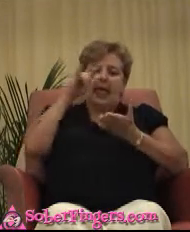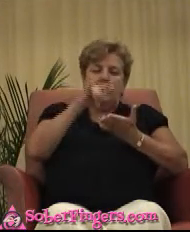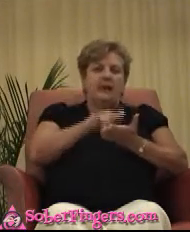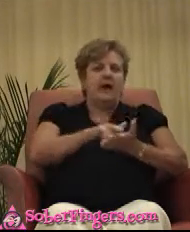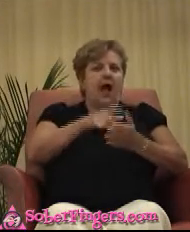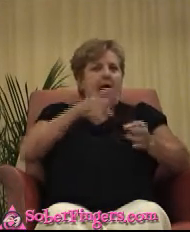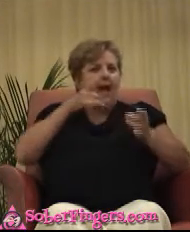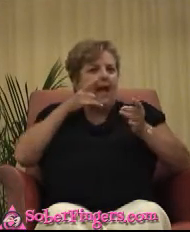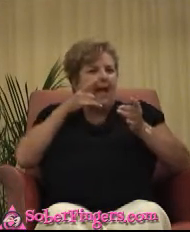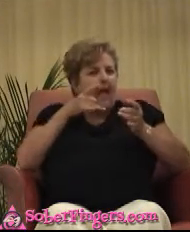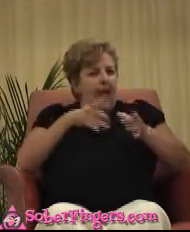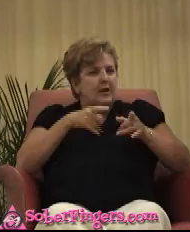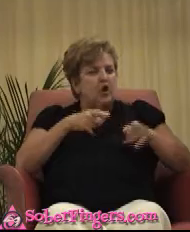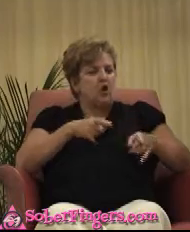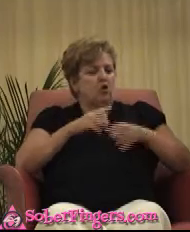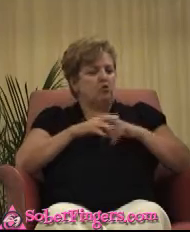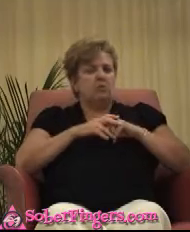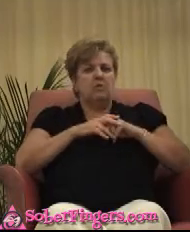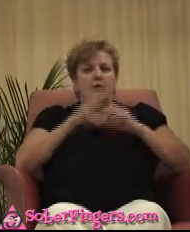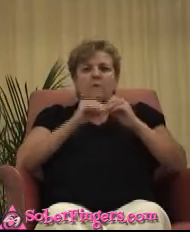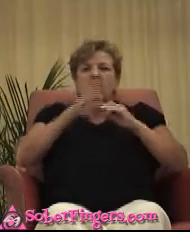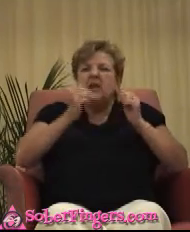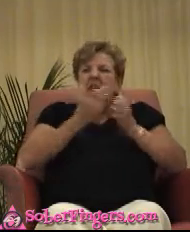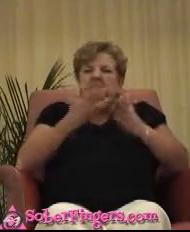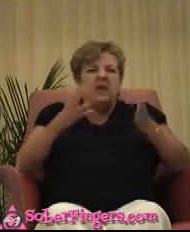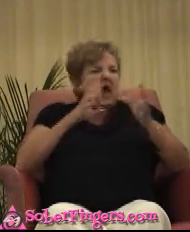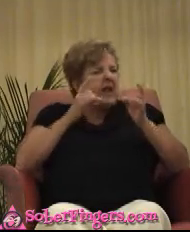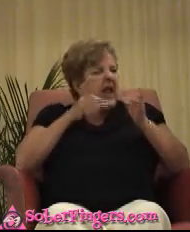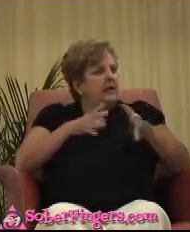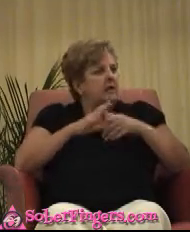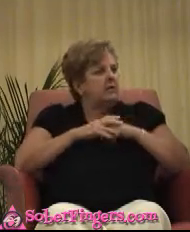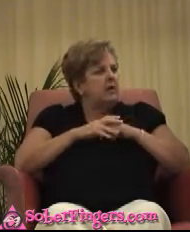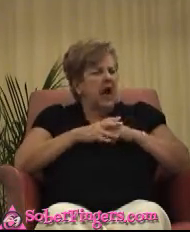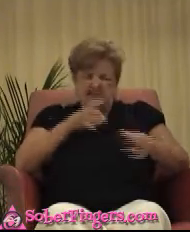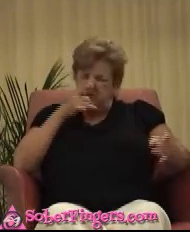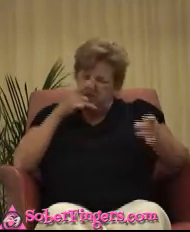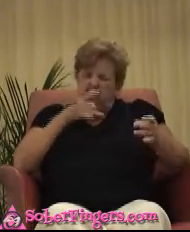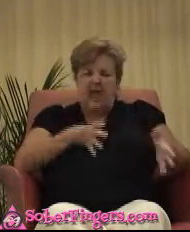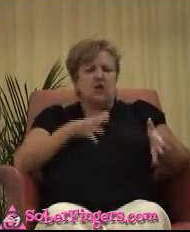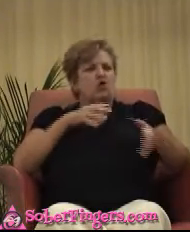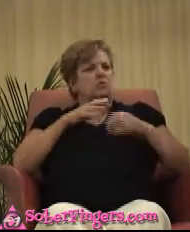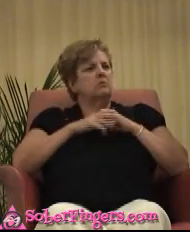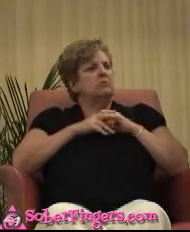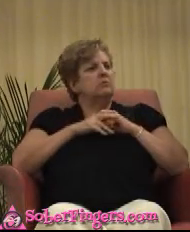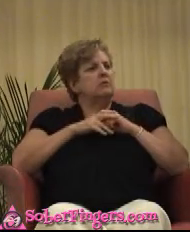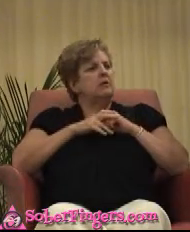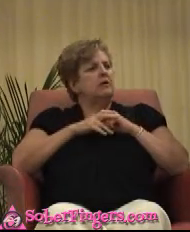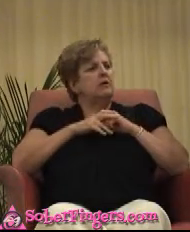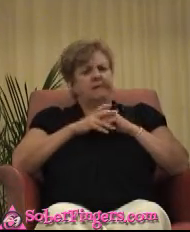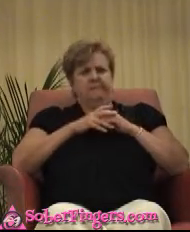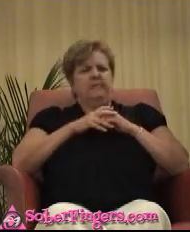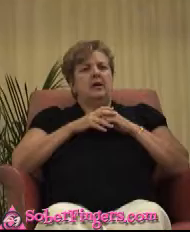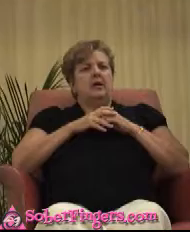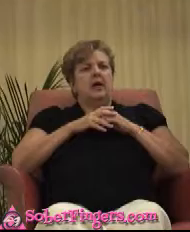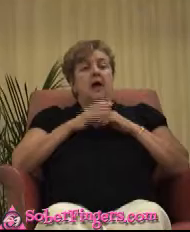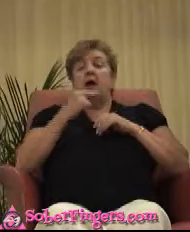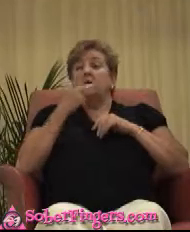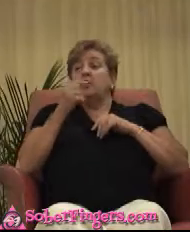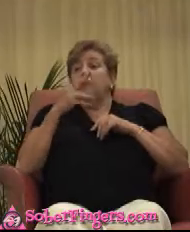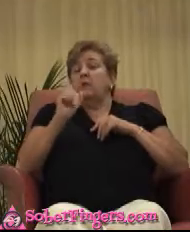or anything ever in my life on the face of this planet. I hated her. And so I told Barbara, I don't care about her, I don't care if she dies